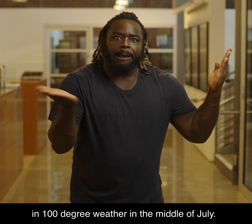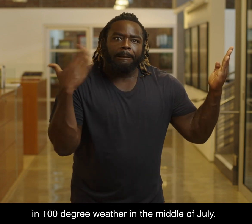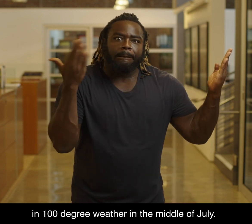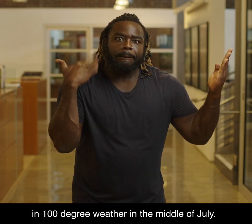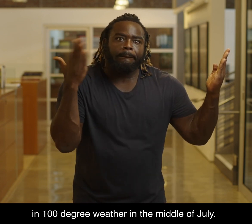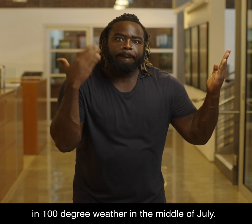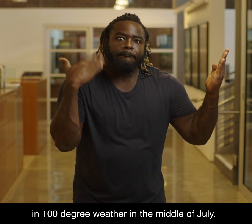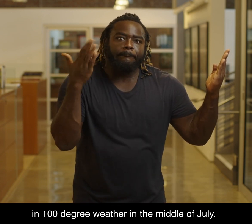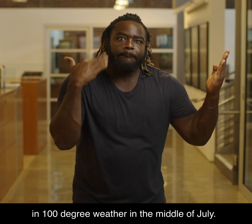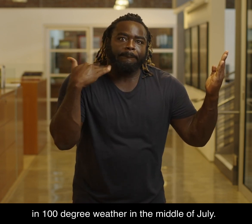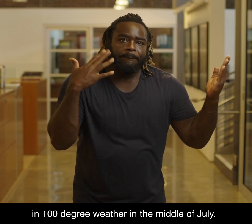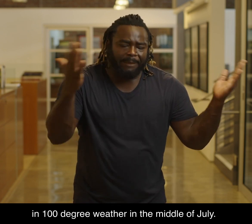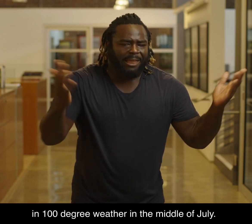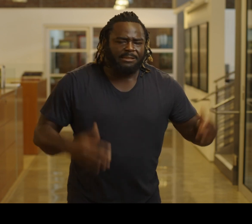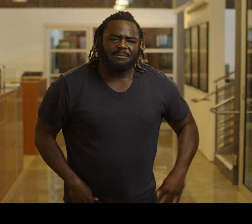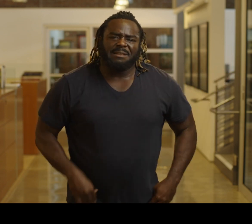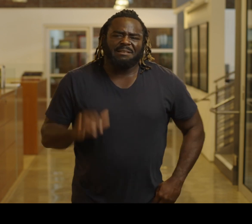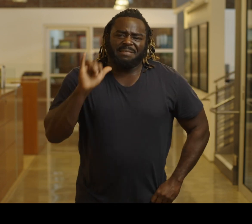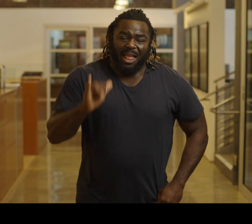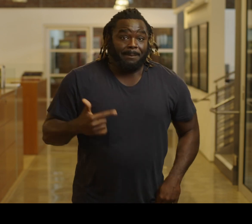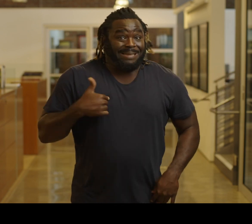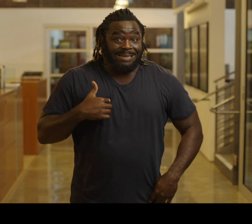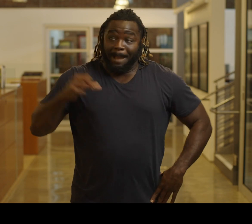100-degree weather in the middle of July?